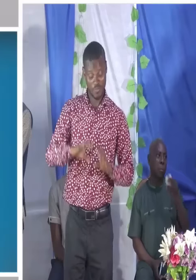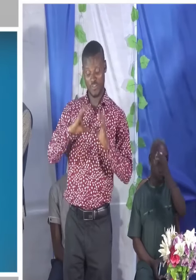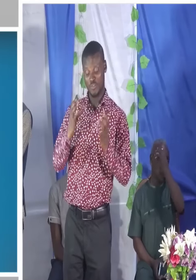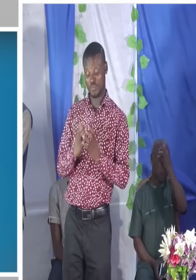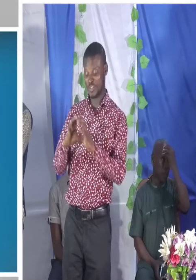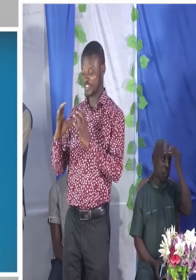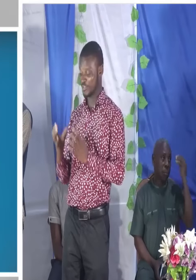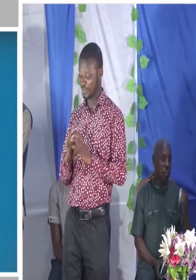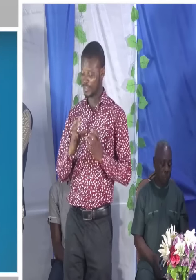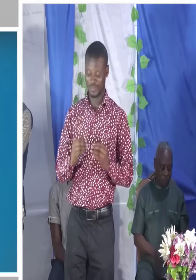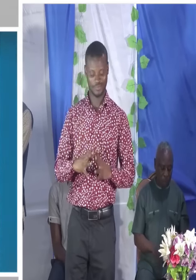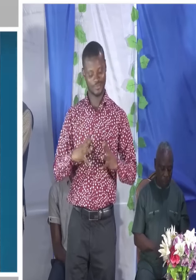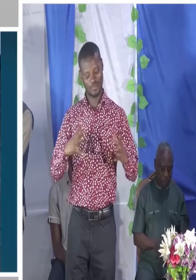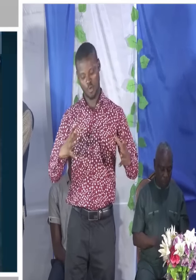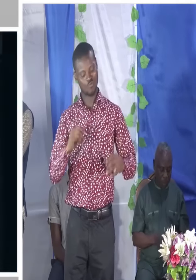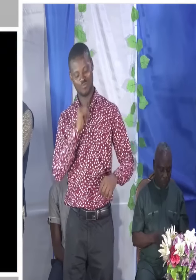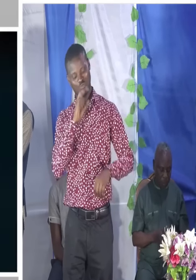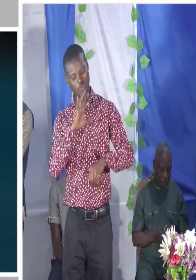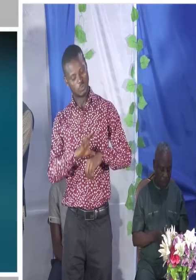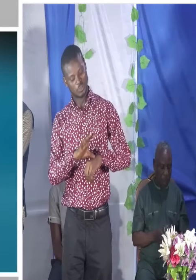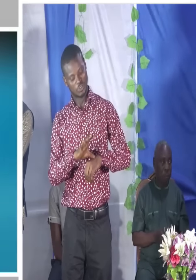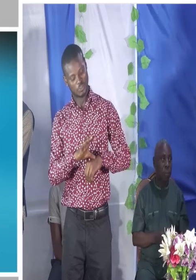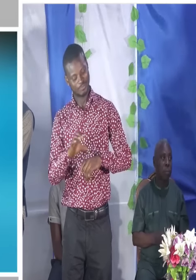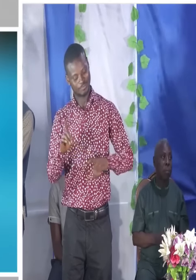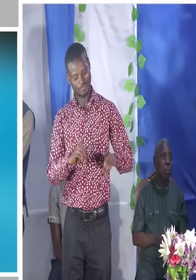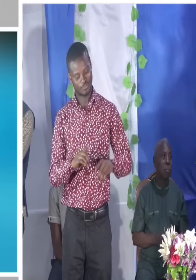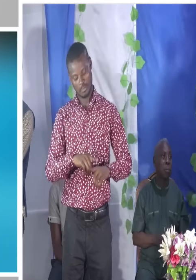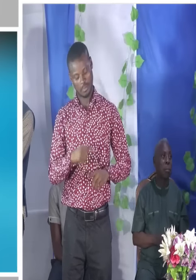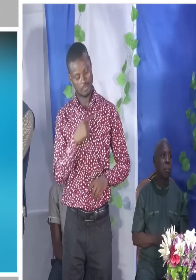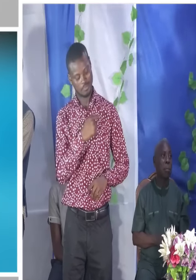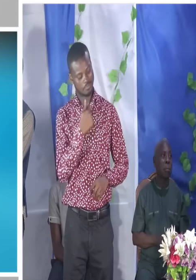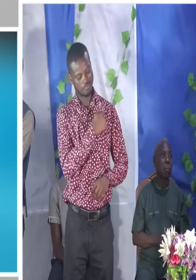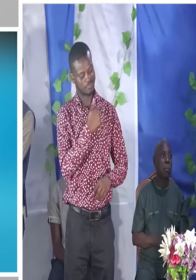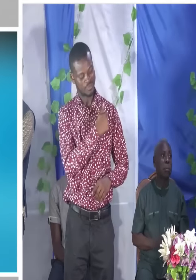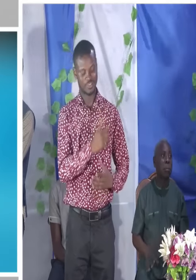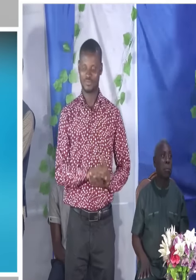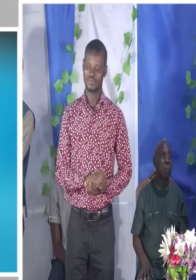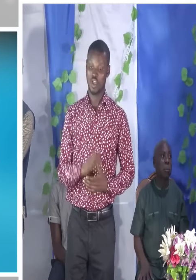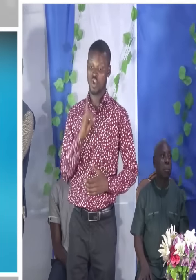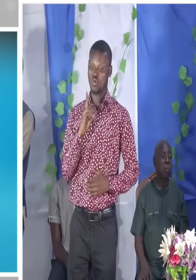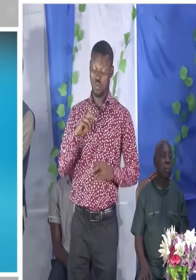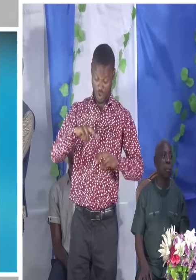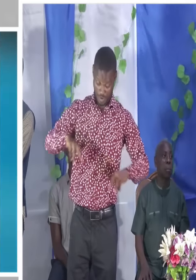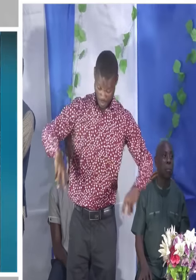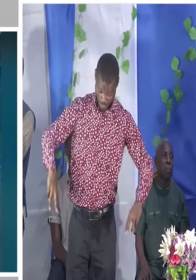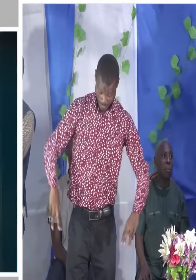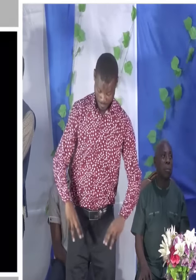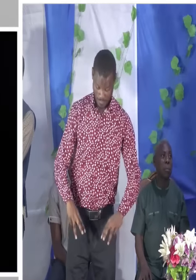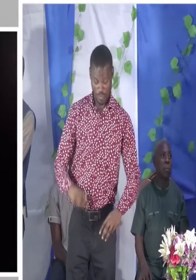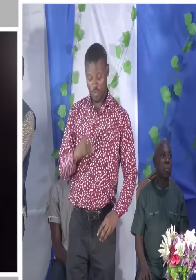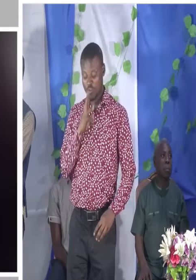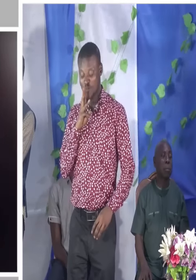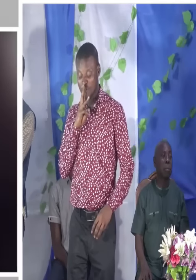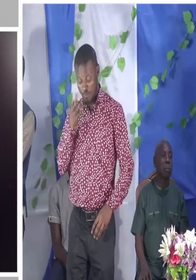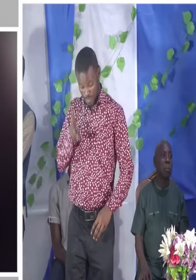enye church dey ko tukbura wo me bura ba ko utua is almost 200 million wo